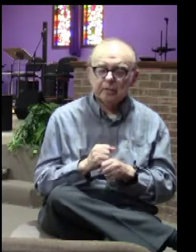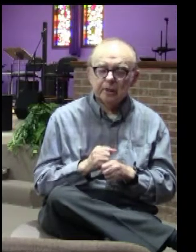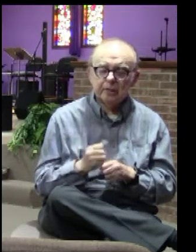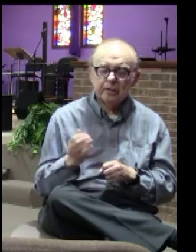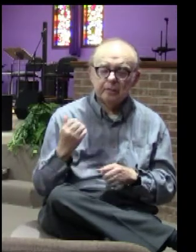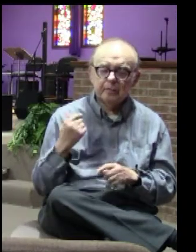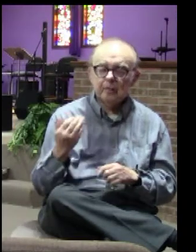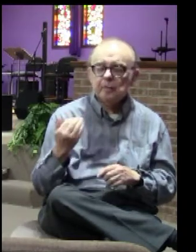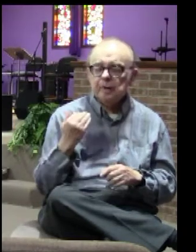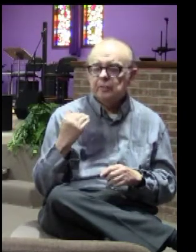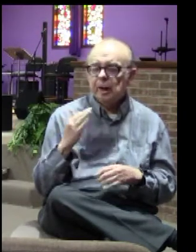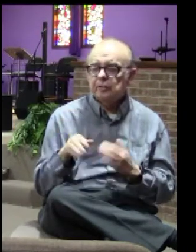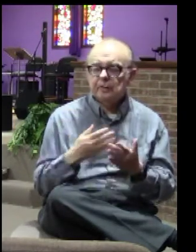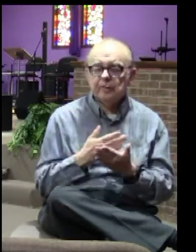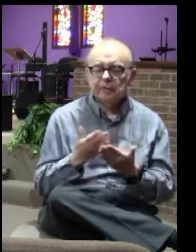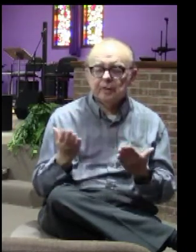those.